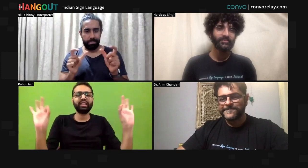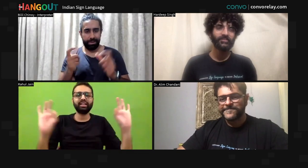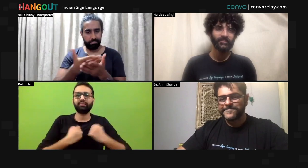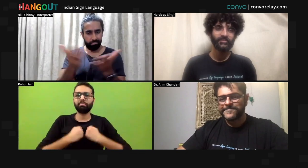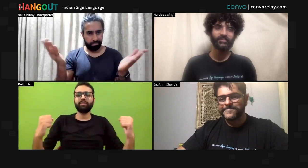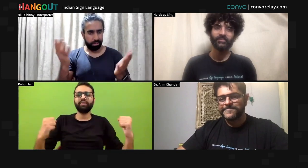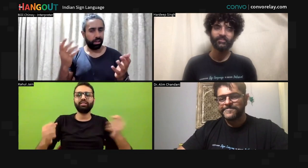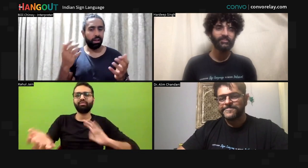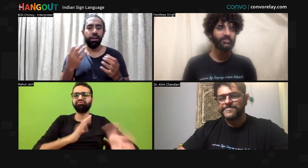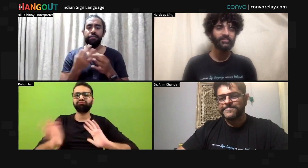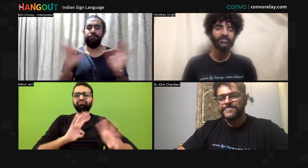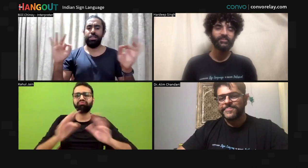Yeah. Um,